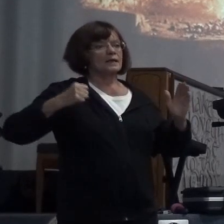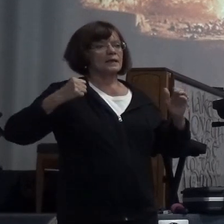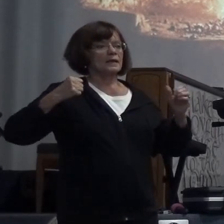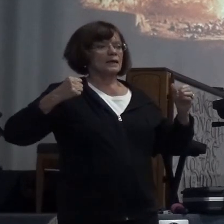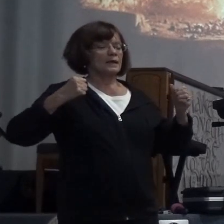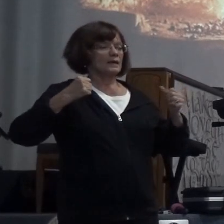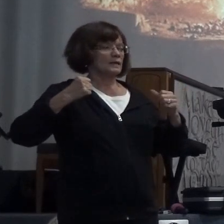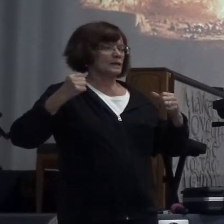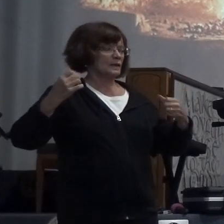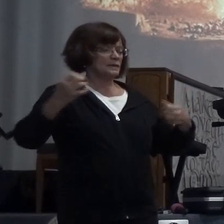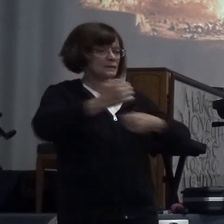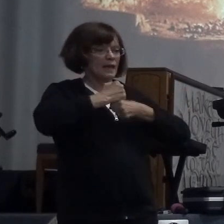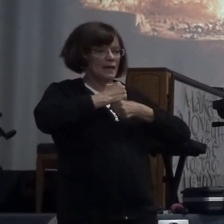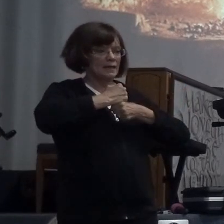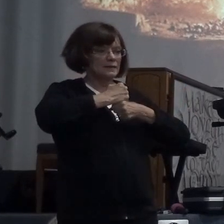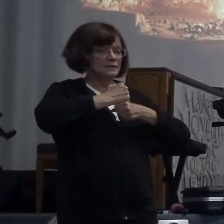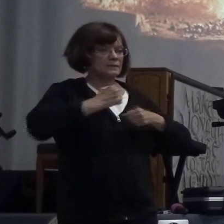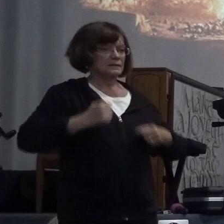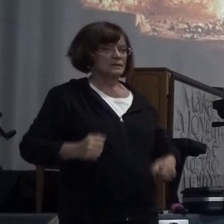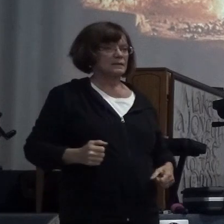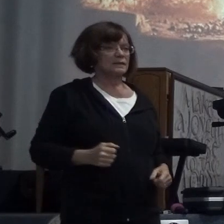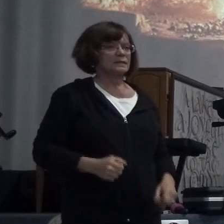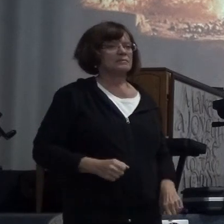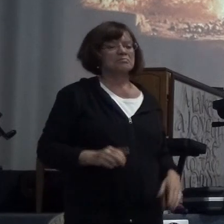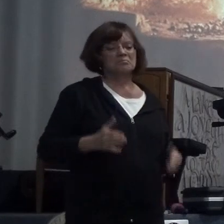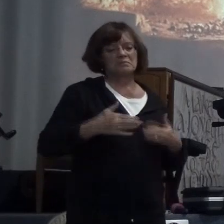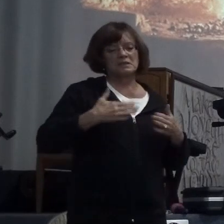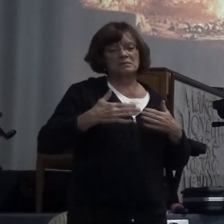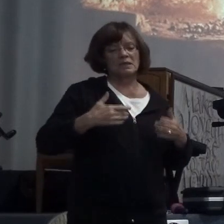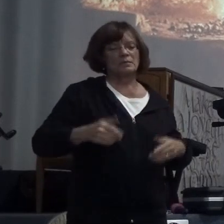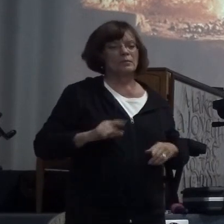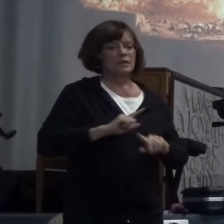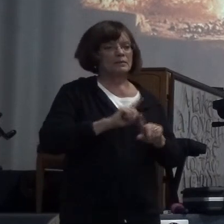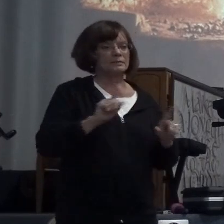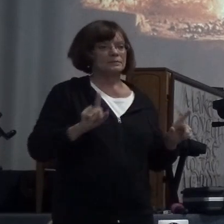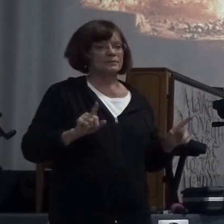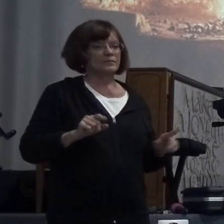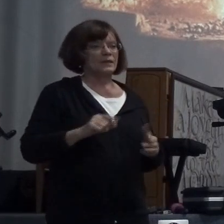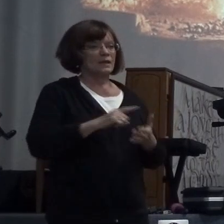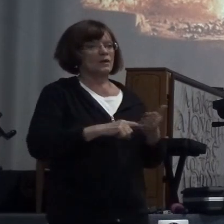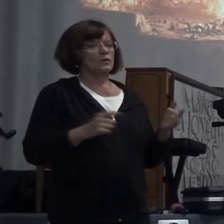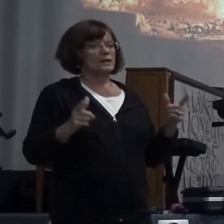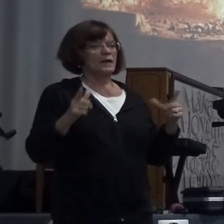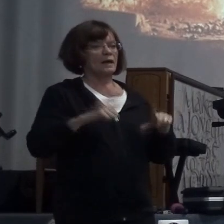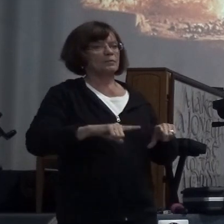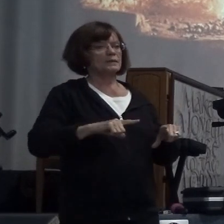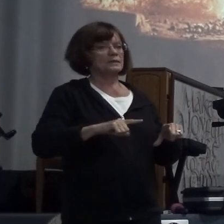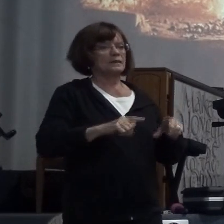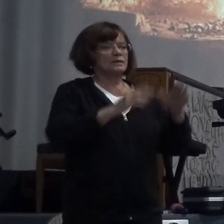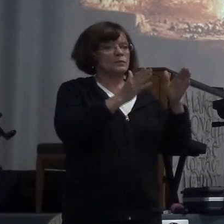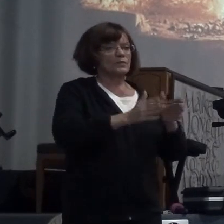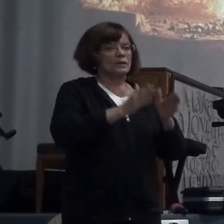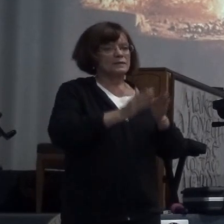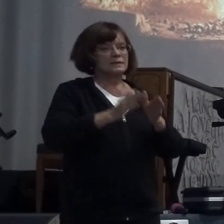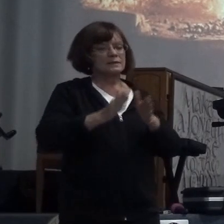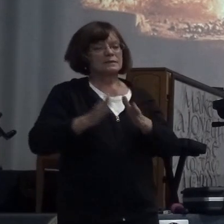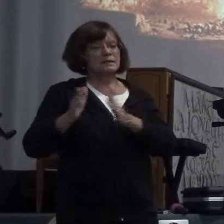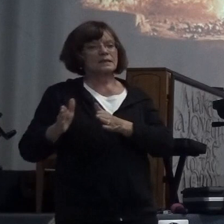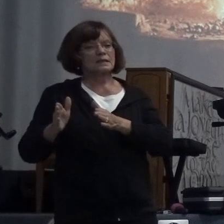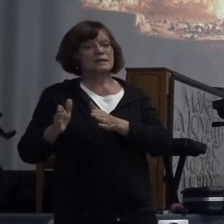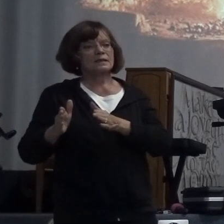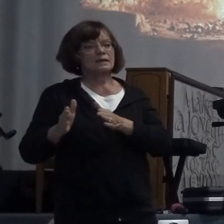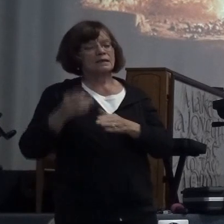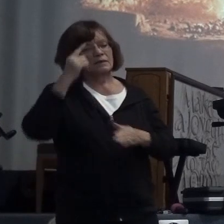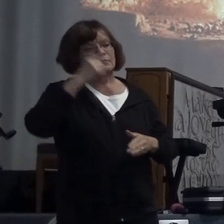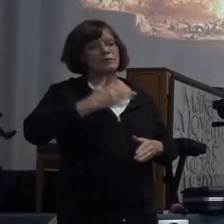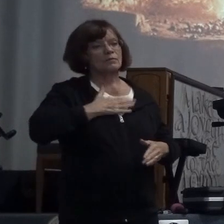against that person. I don't want, that's not, that doesn't matter. But what happened in the process to me is what matters. That was for